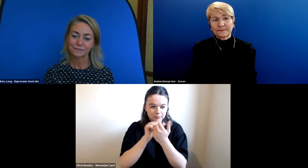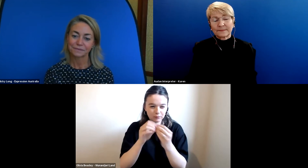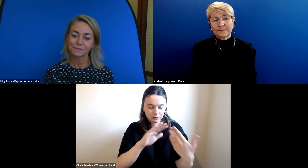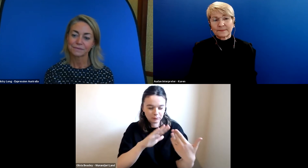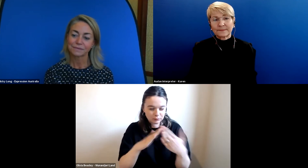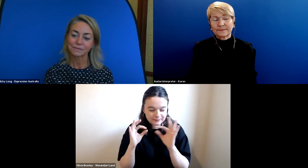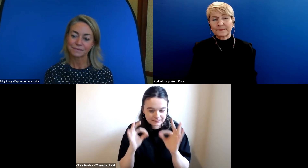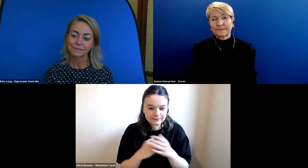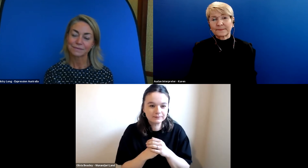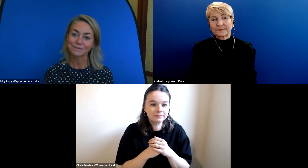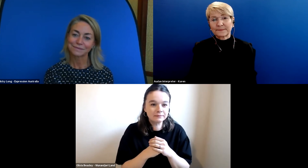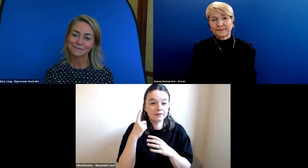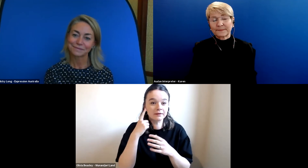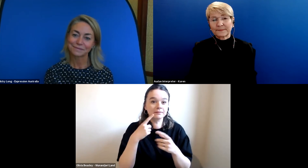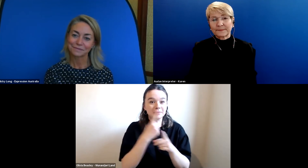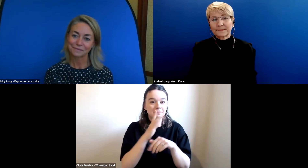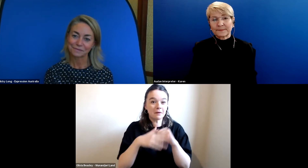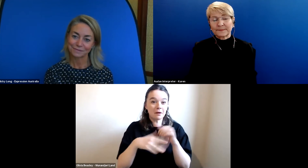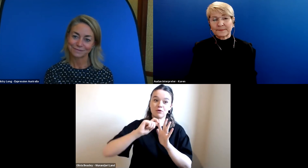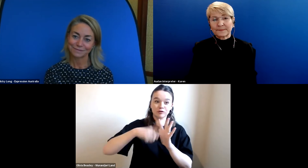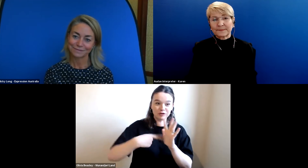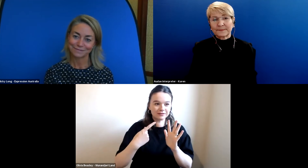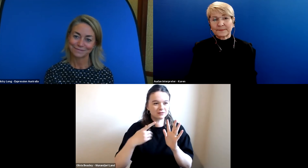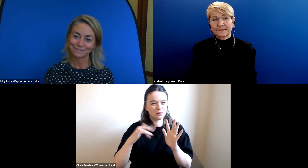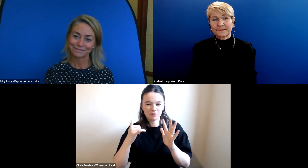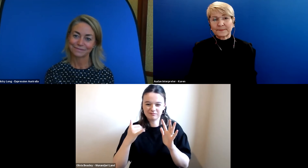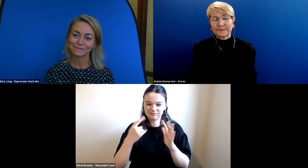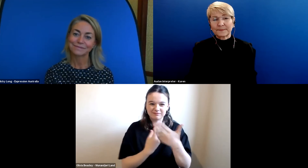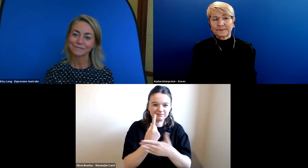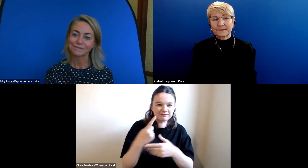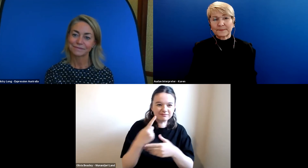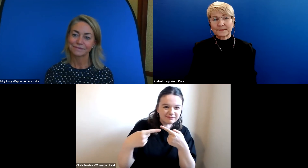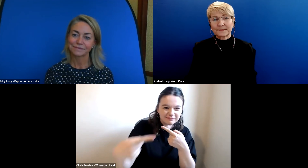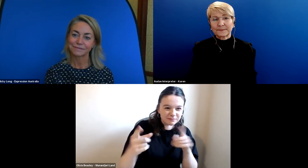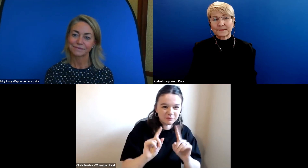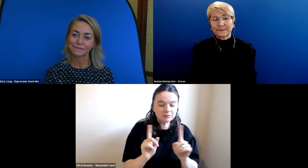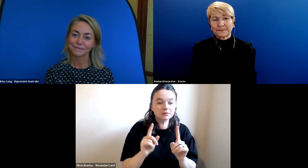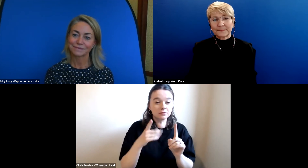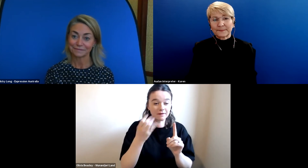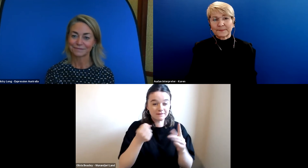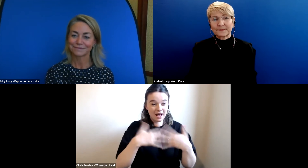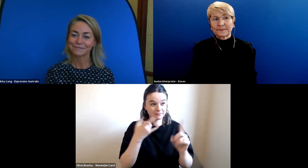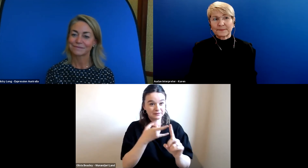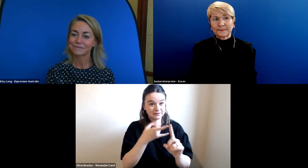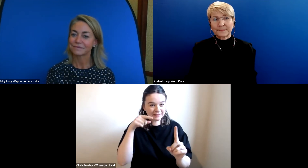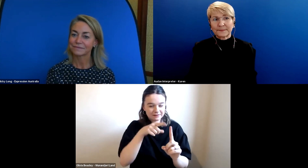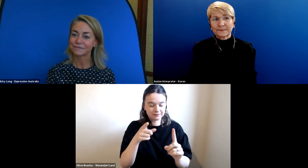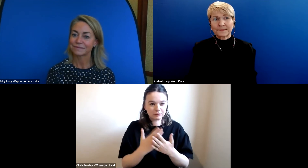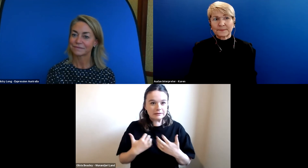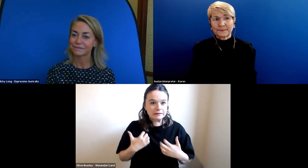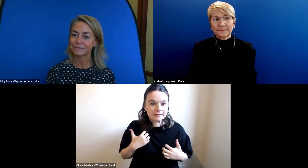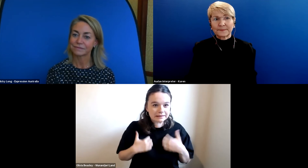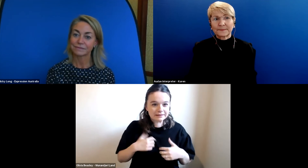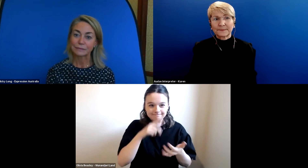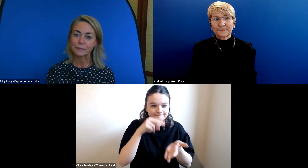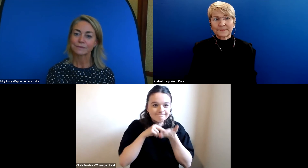for quite some time. So to have that on the horizon, I think is really fantastic. So our last question is